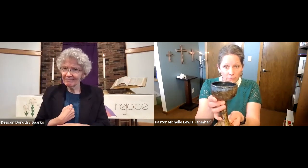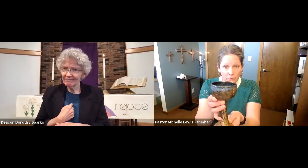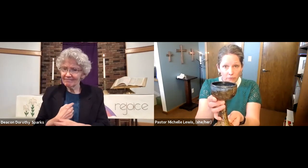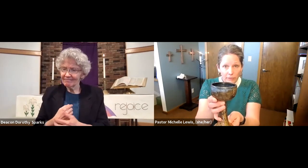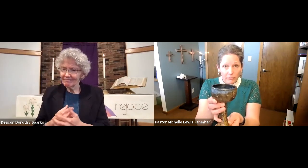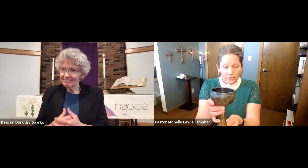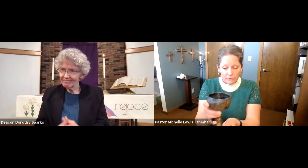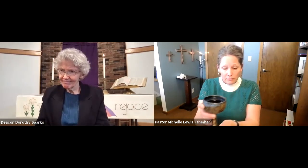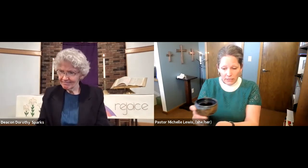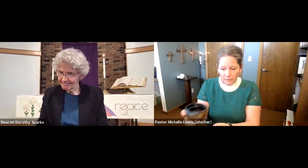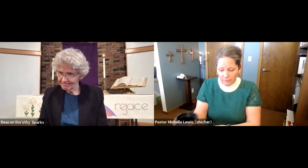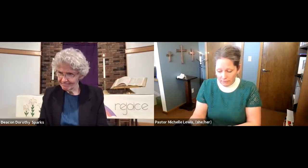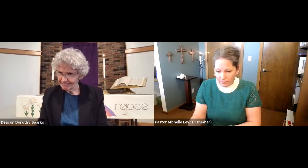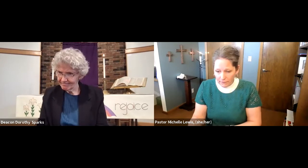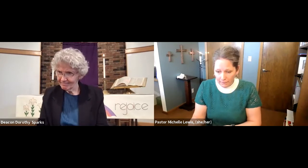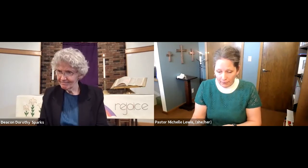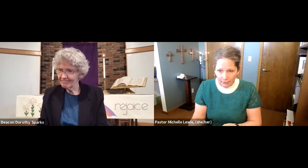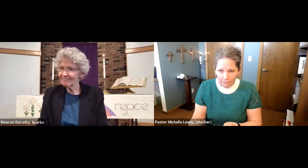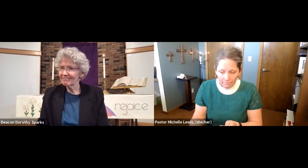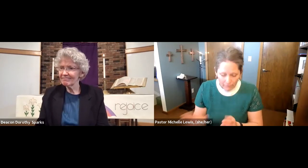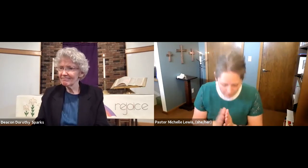this for the remembrance of me."